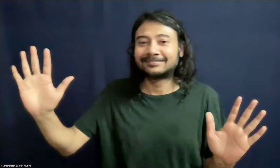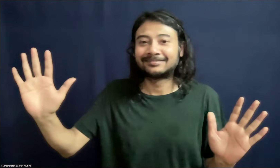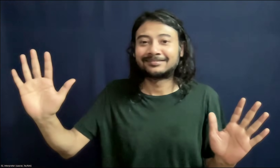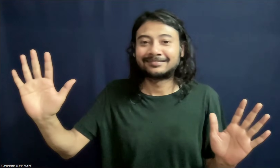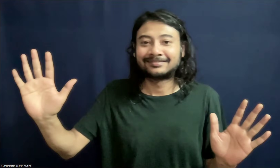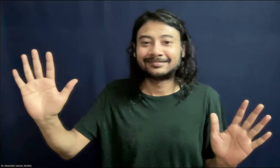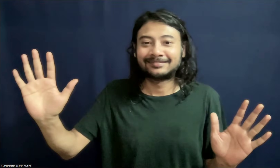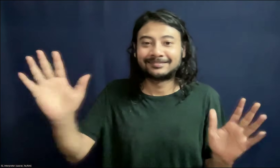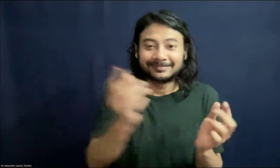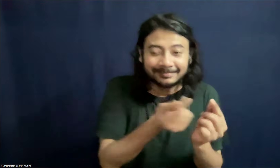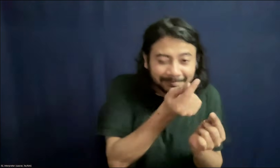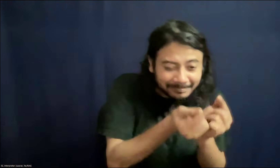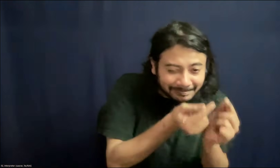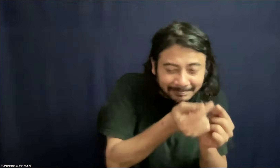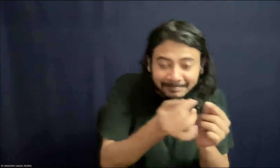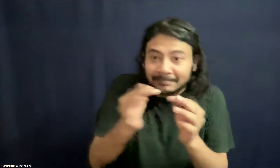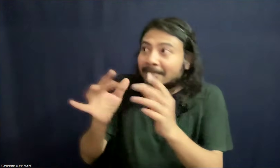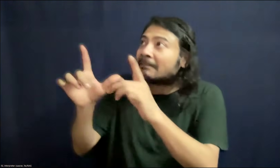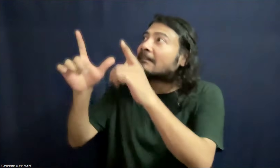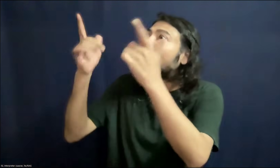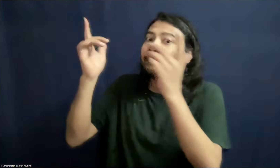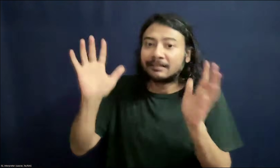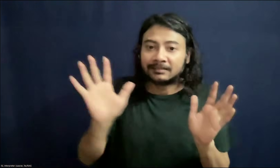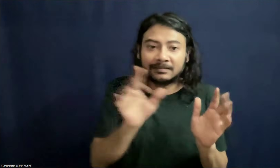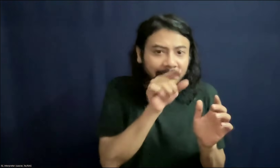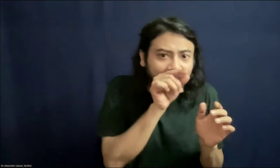Paramatma is present in a beautiful bird like a peacock,